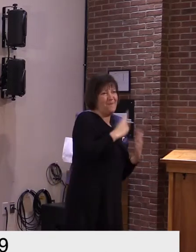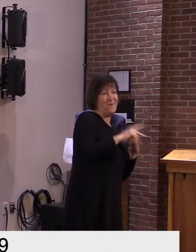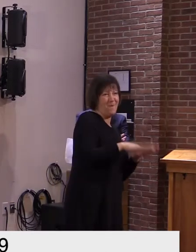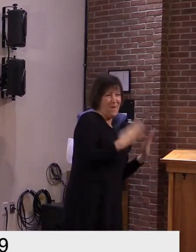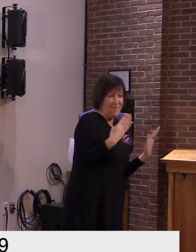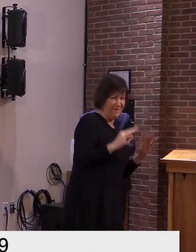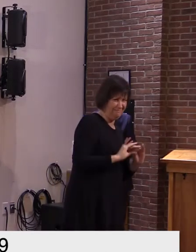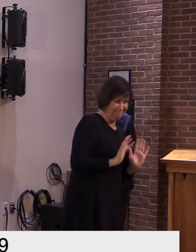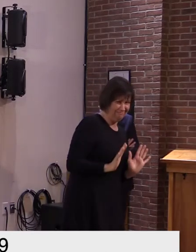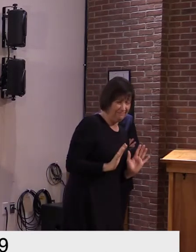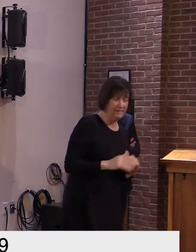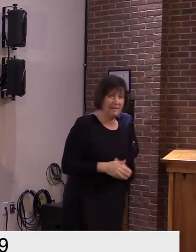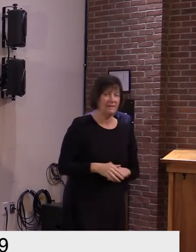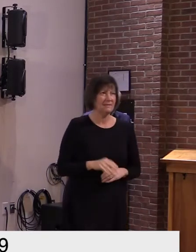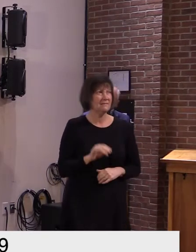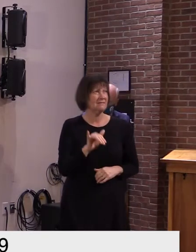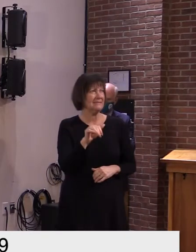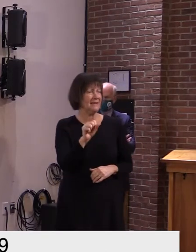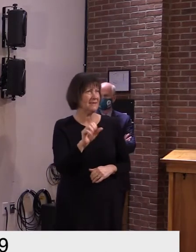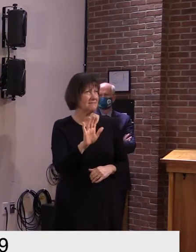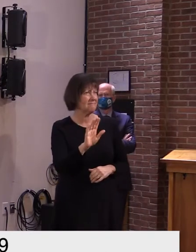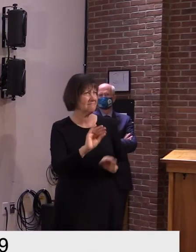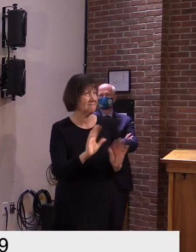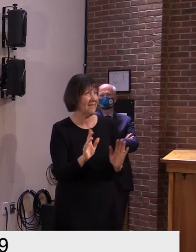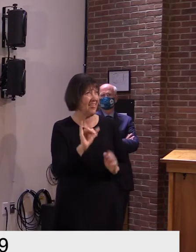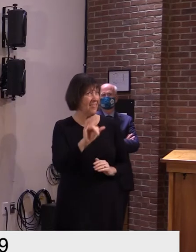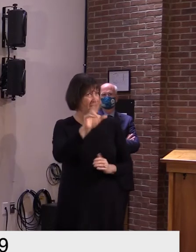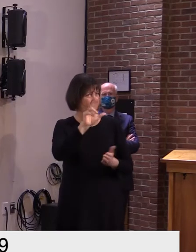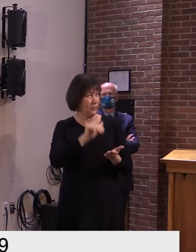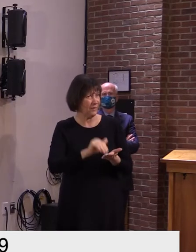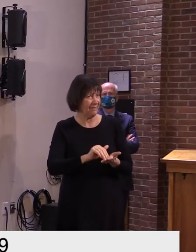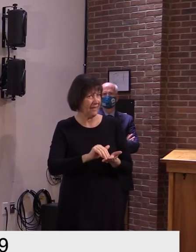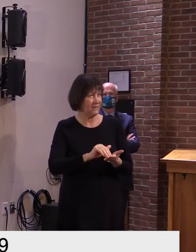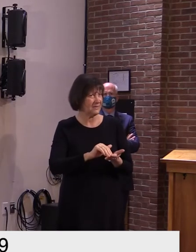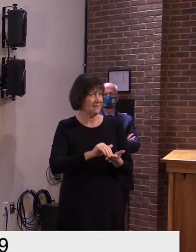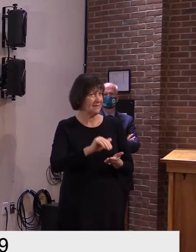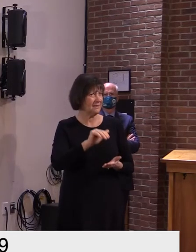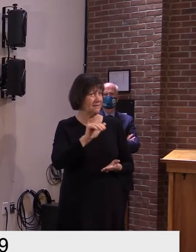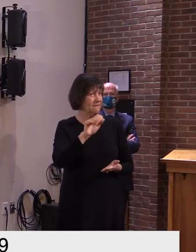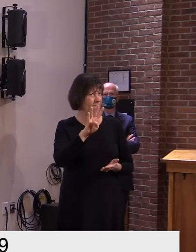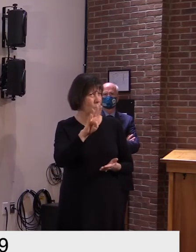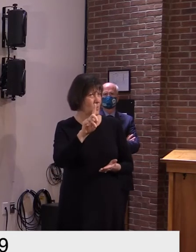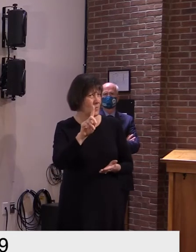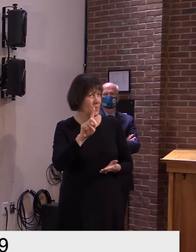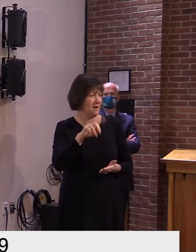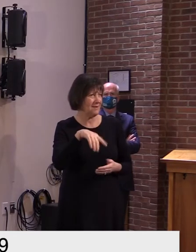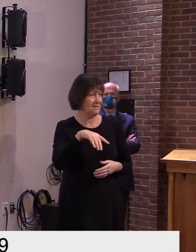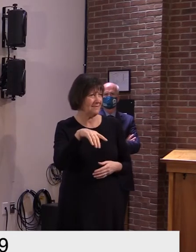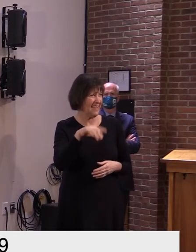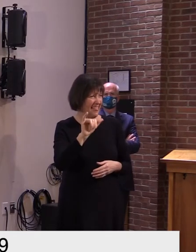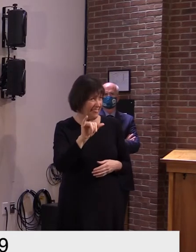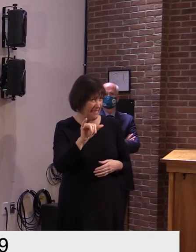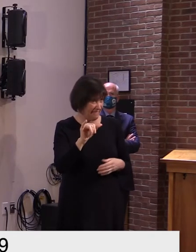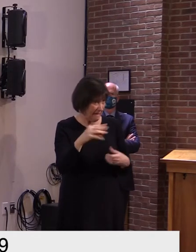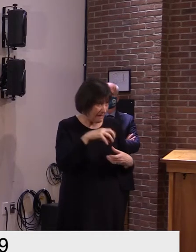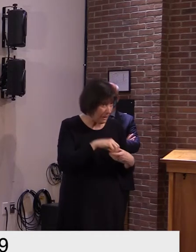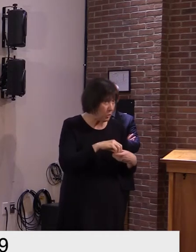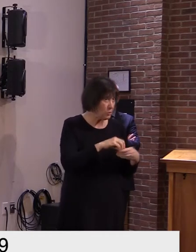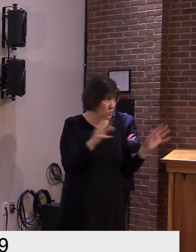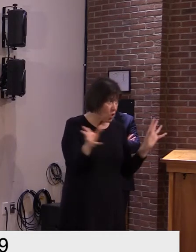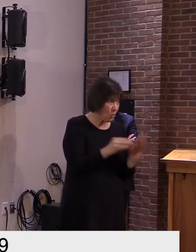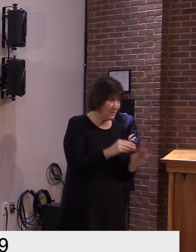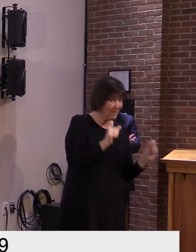Yeah. And so does that 3,141 number include the long-term care vaccinations that happened yesterday?